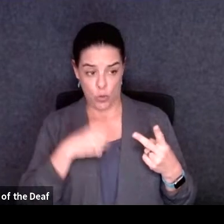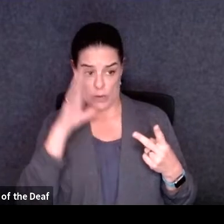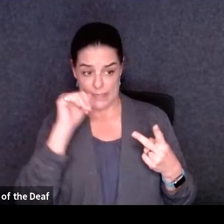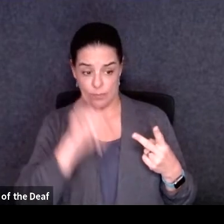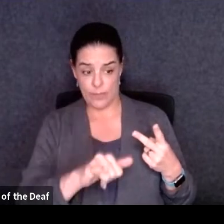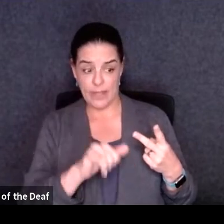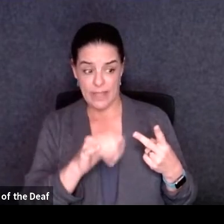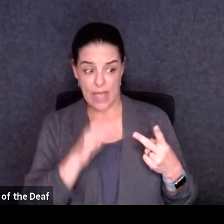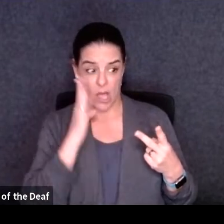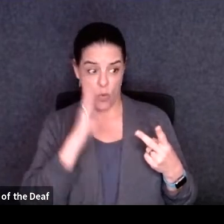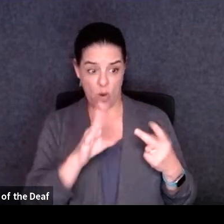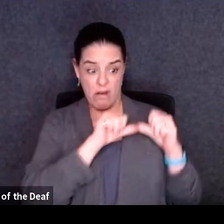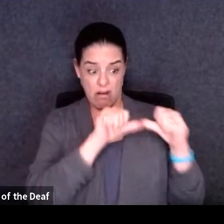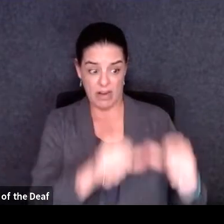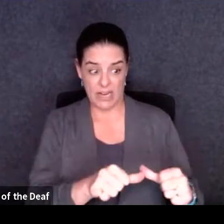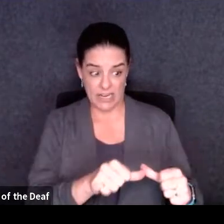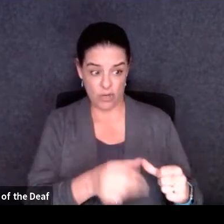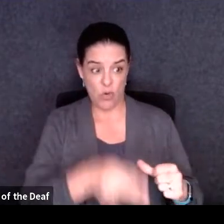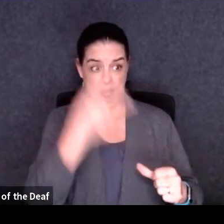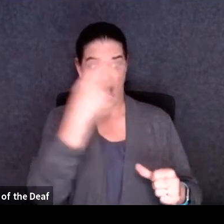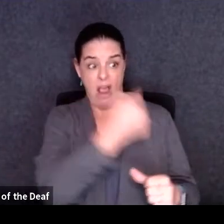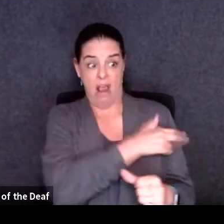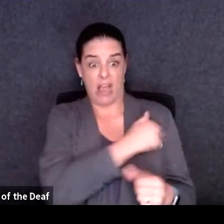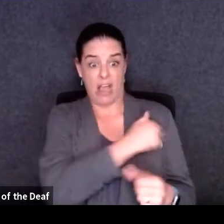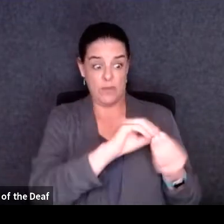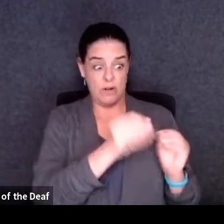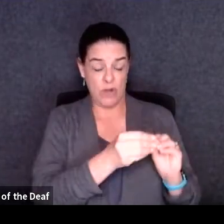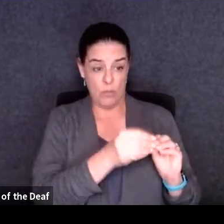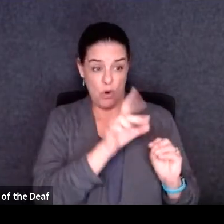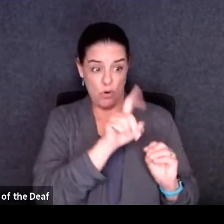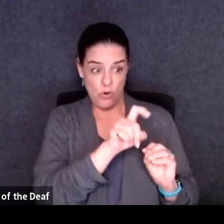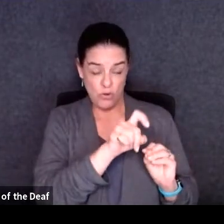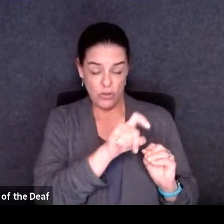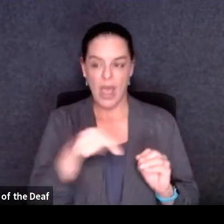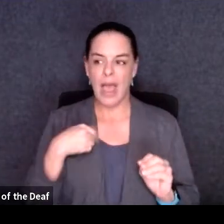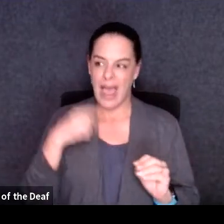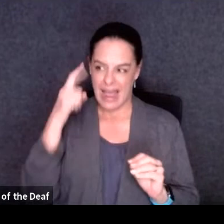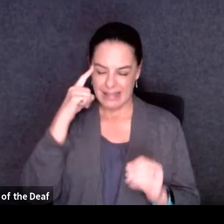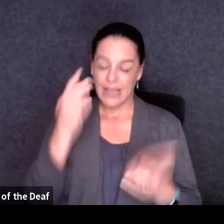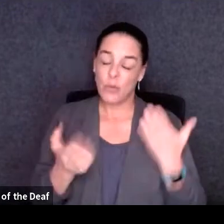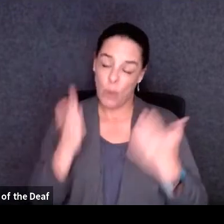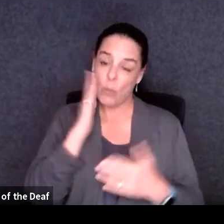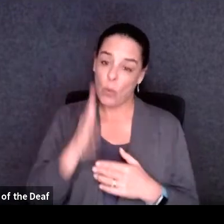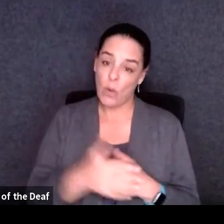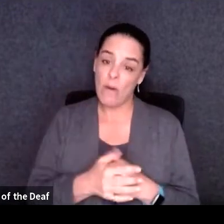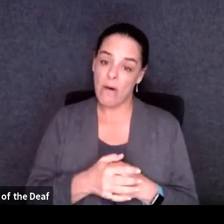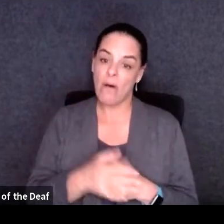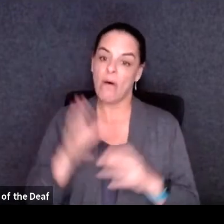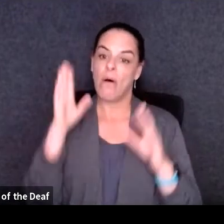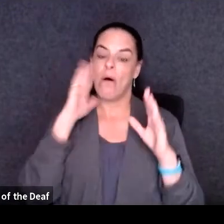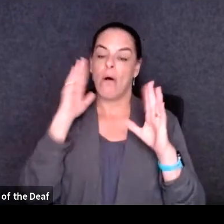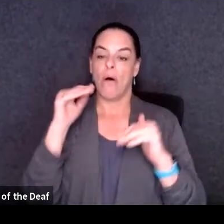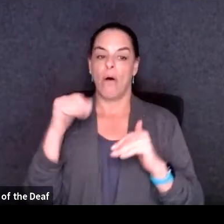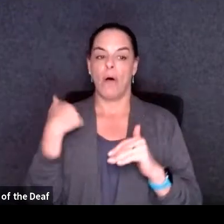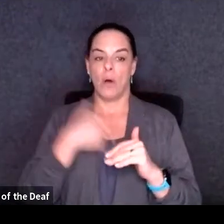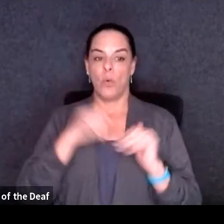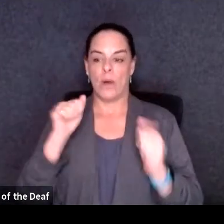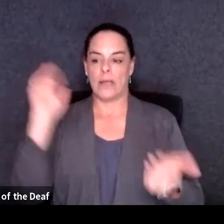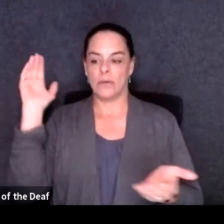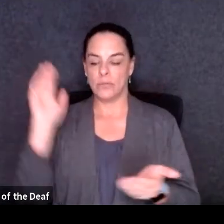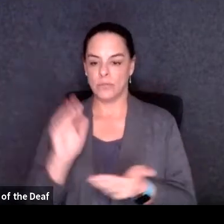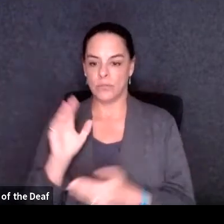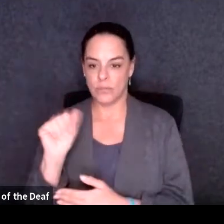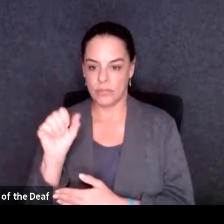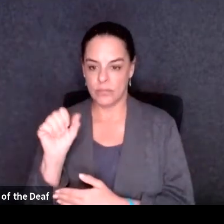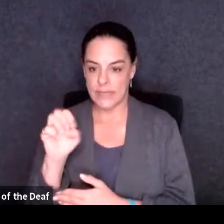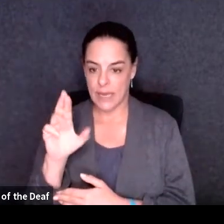with the high hospitalization numbers? I think it likely will, and hopefully we can get a downturn in our case rates